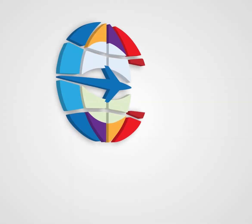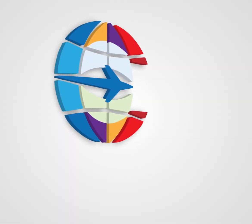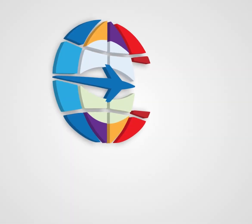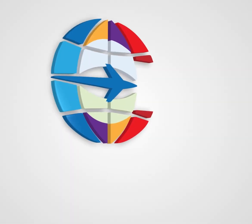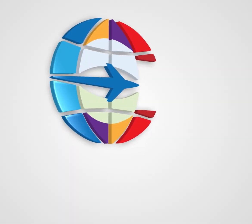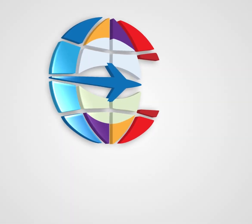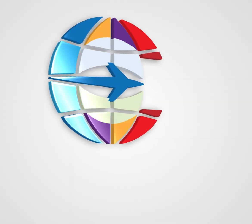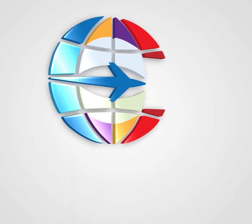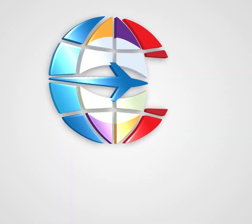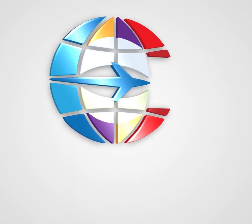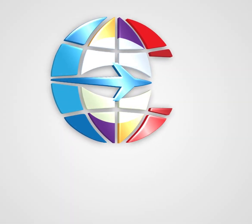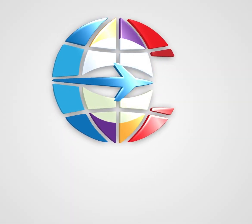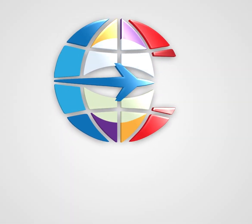Thank you.